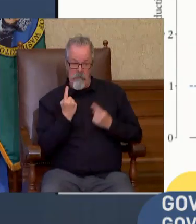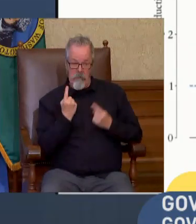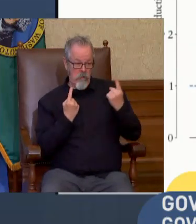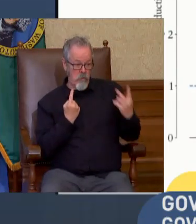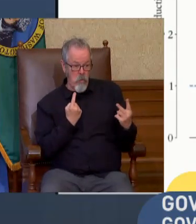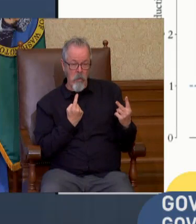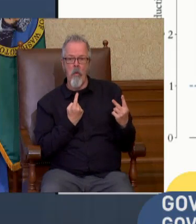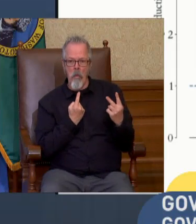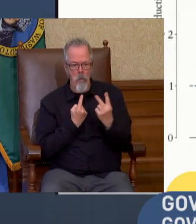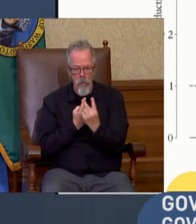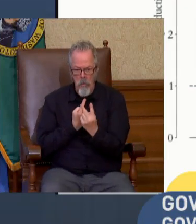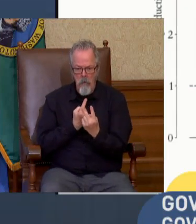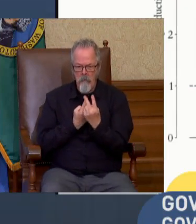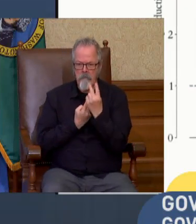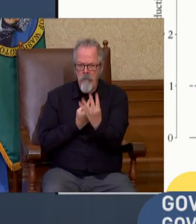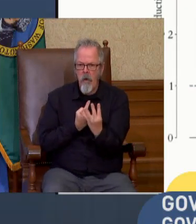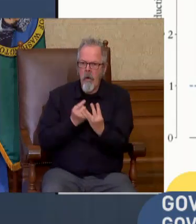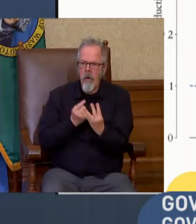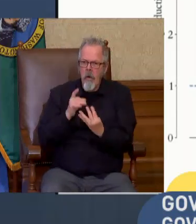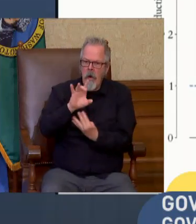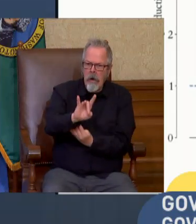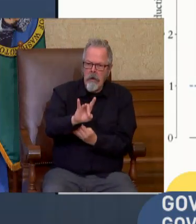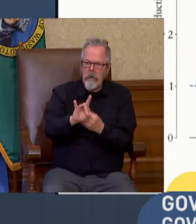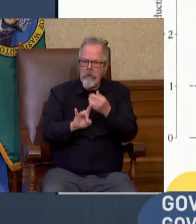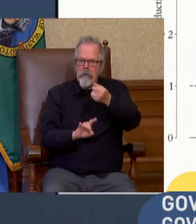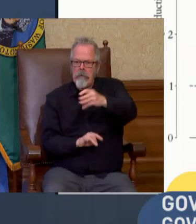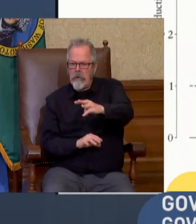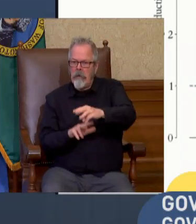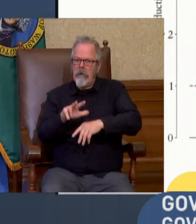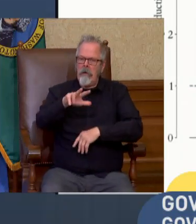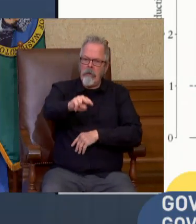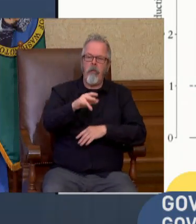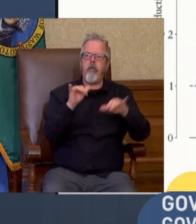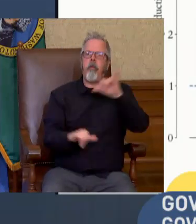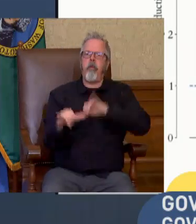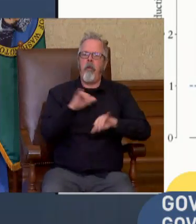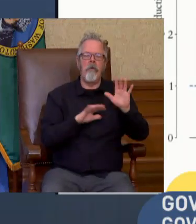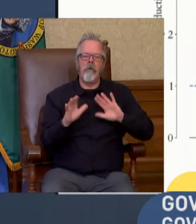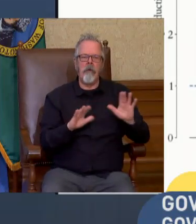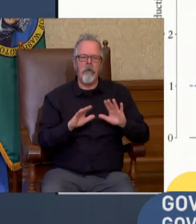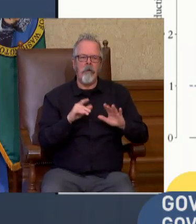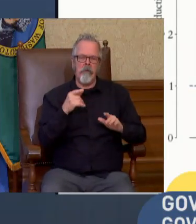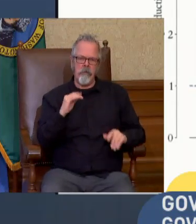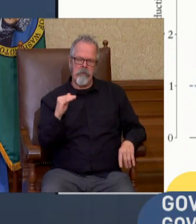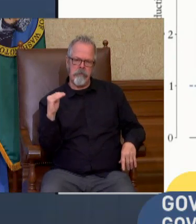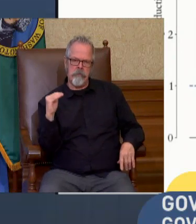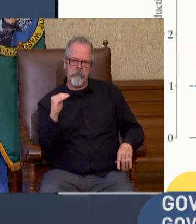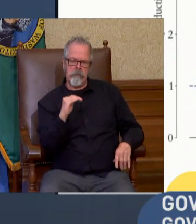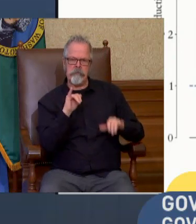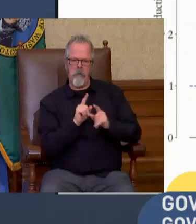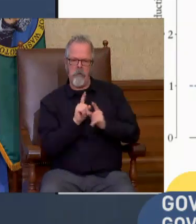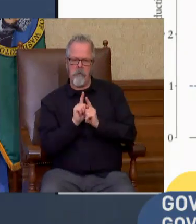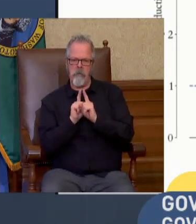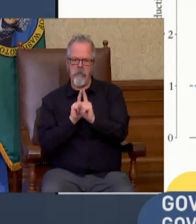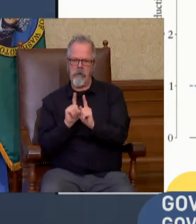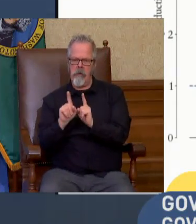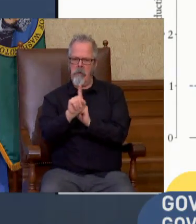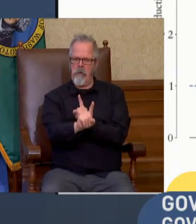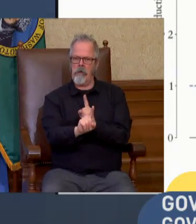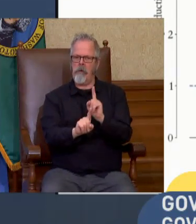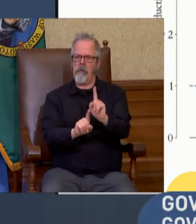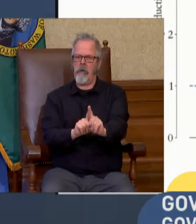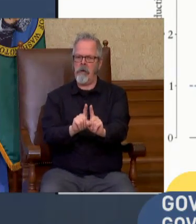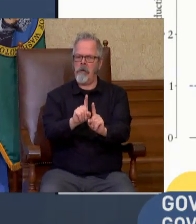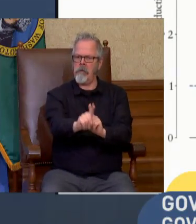distancing. The allied effort of millions of Washingtonians, particularly in King County here,